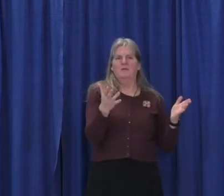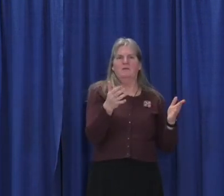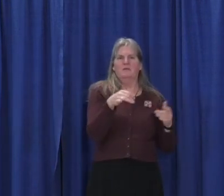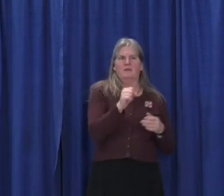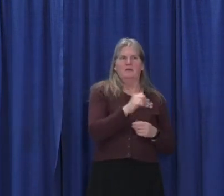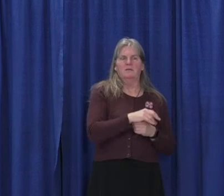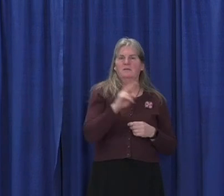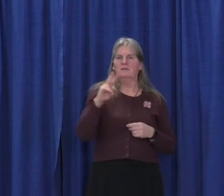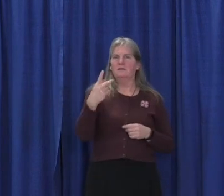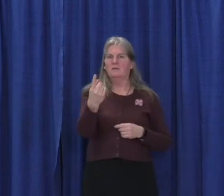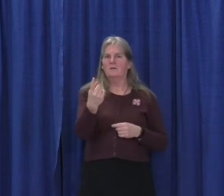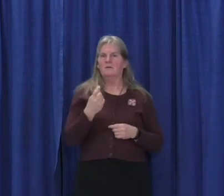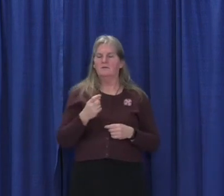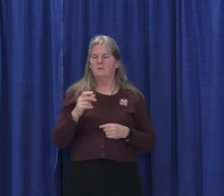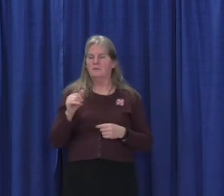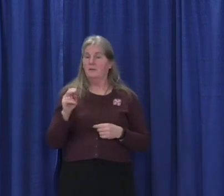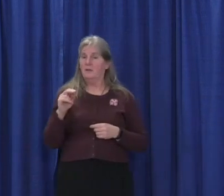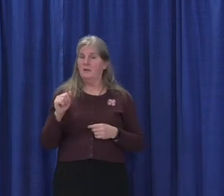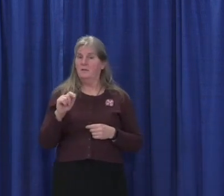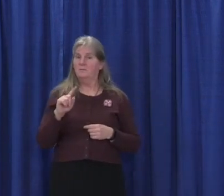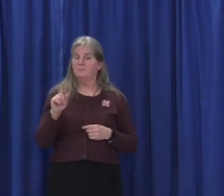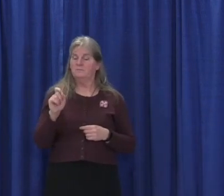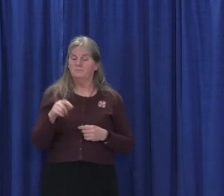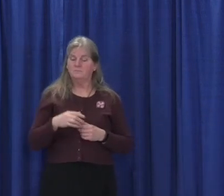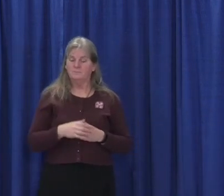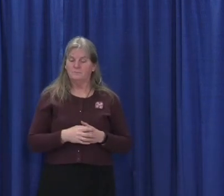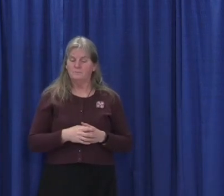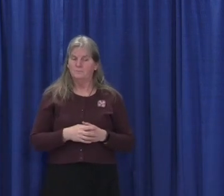Do you have a second question, Anna?